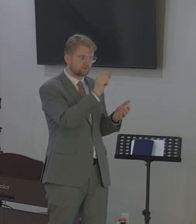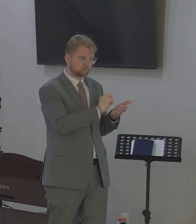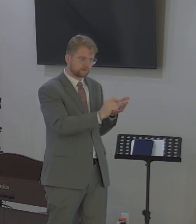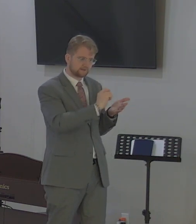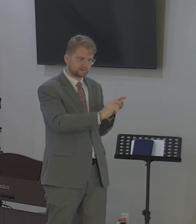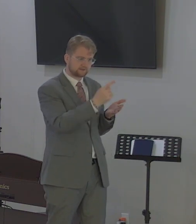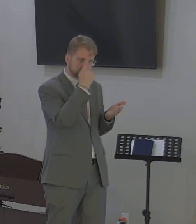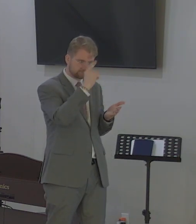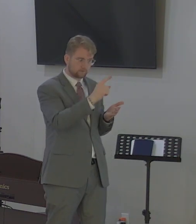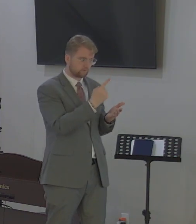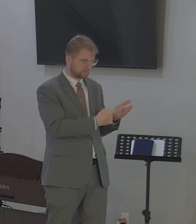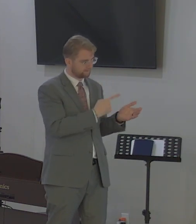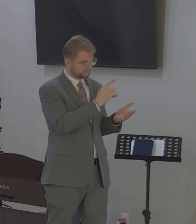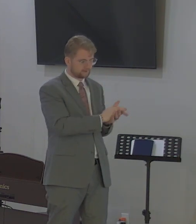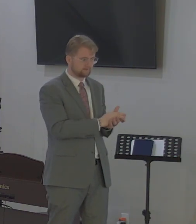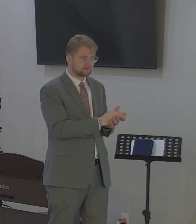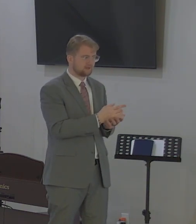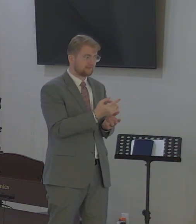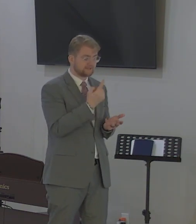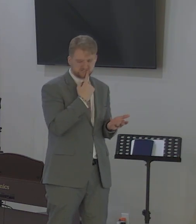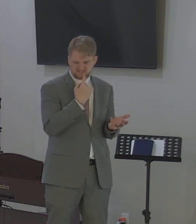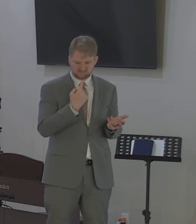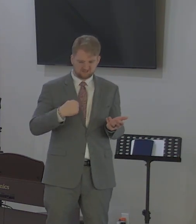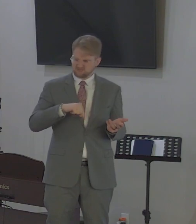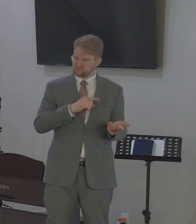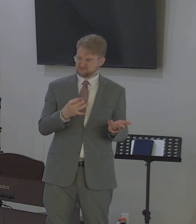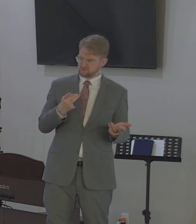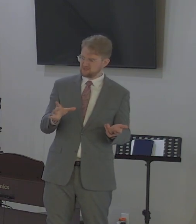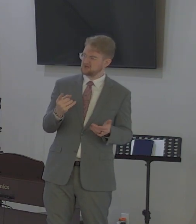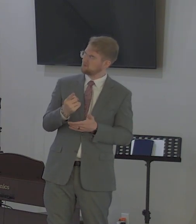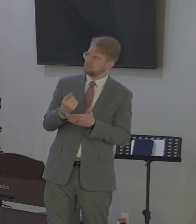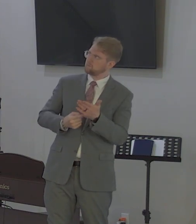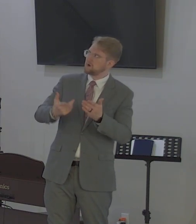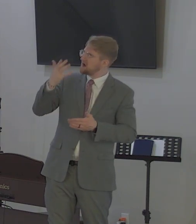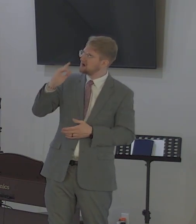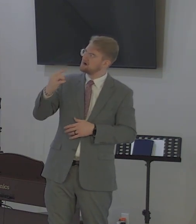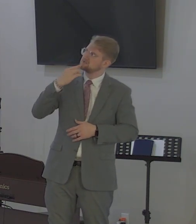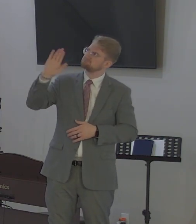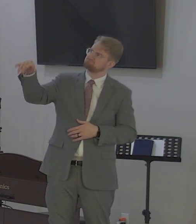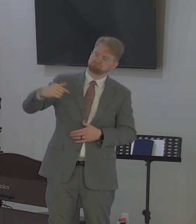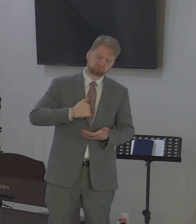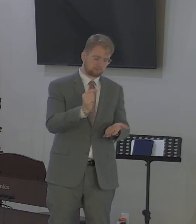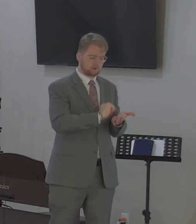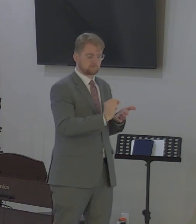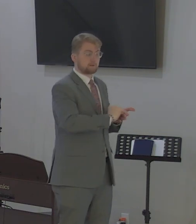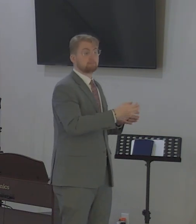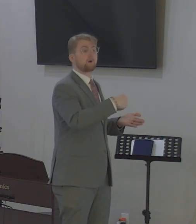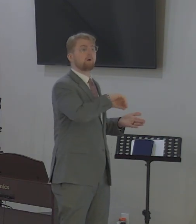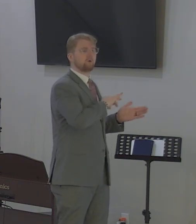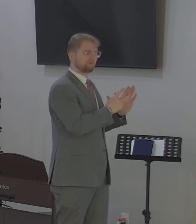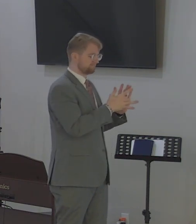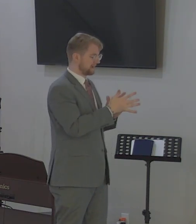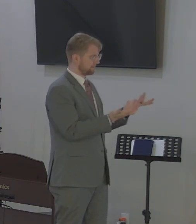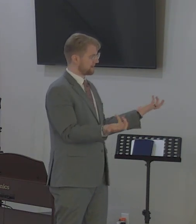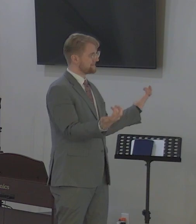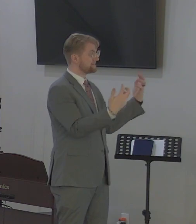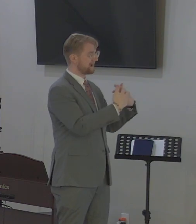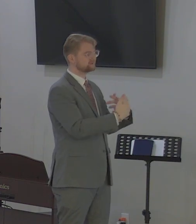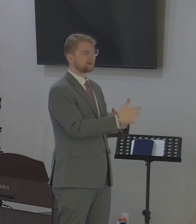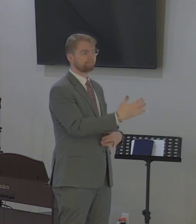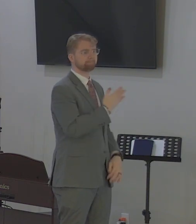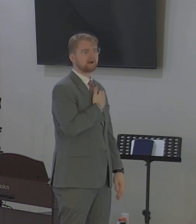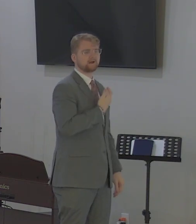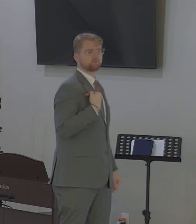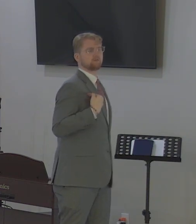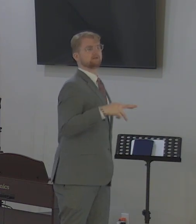You know what they did? They said, we don't like what God said. Therefore, I'm going to write this thing and fulfill my religion.